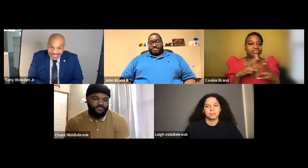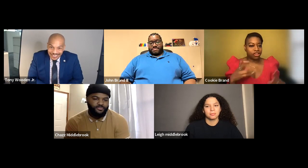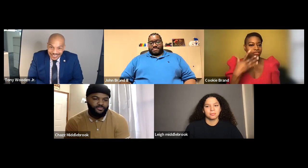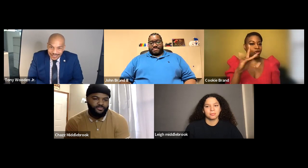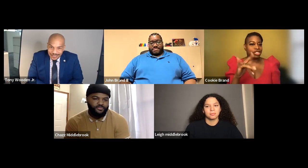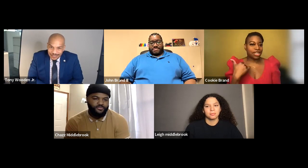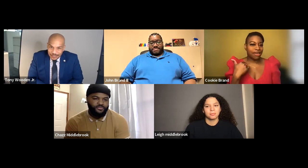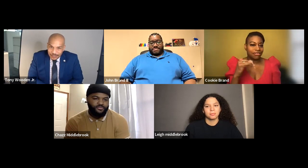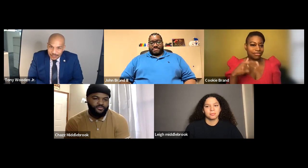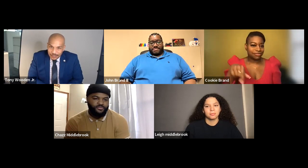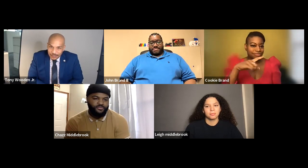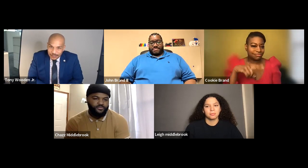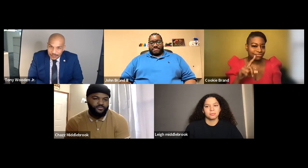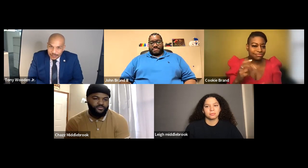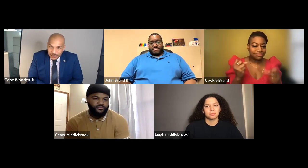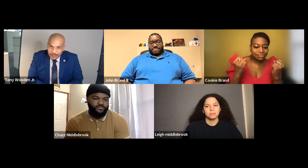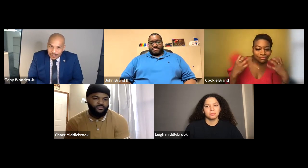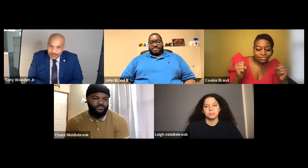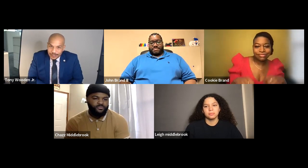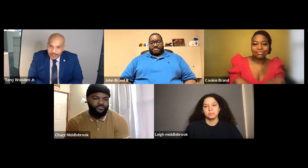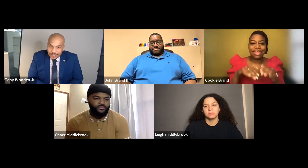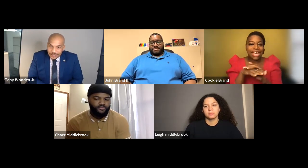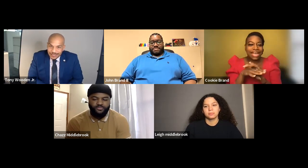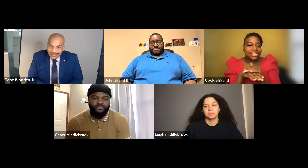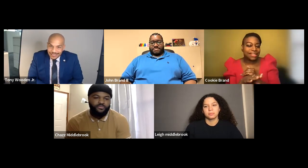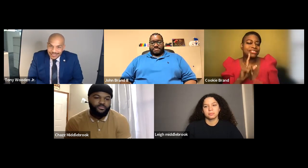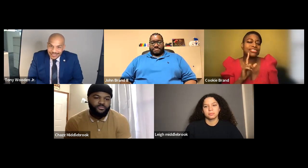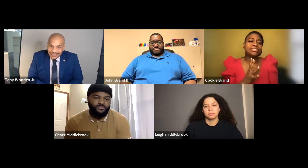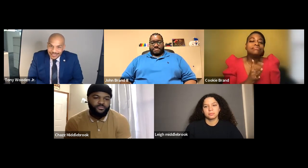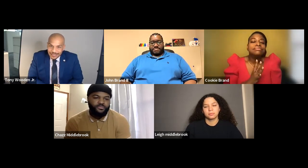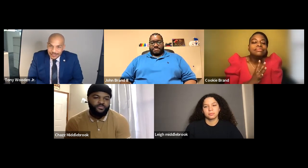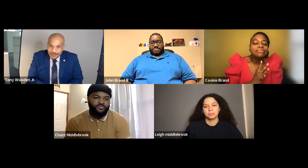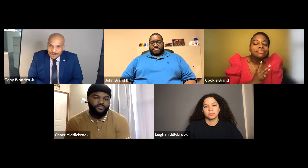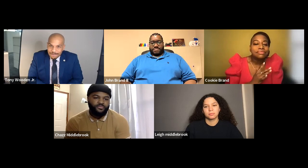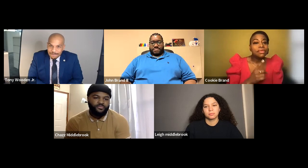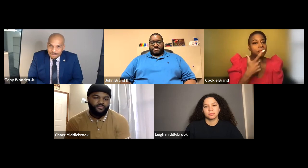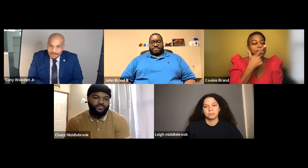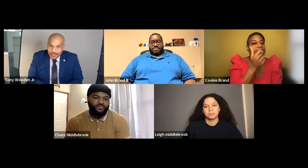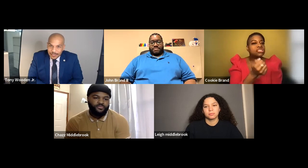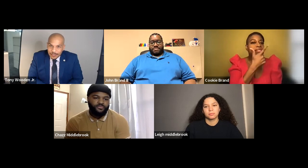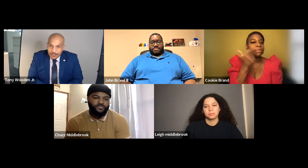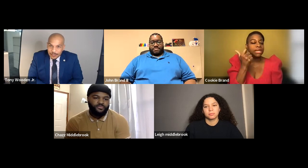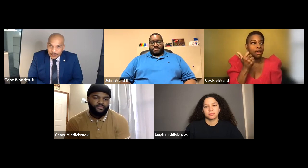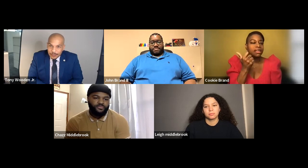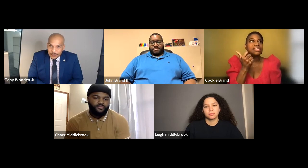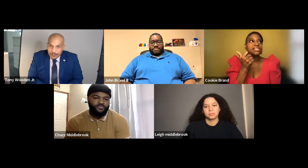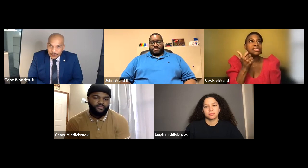And Cookie saying, yeah, you know, we were very fortunate to have this family, to have language access, something we could all truly